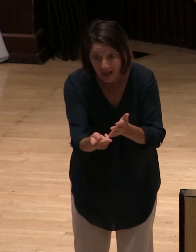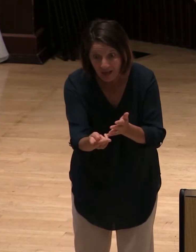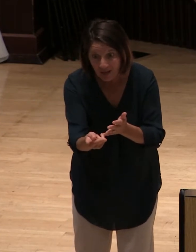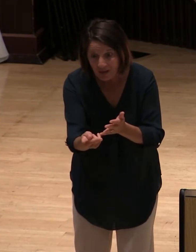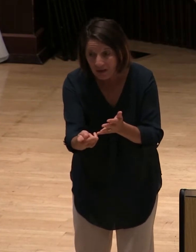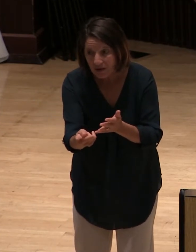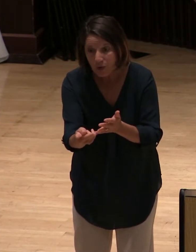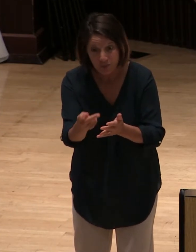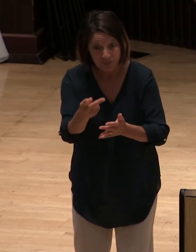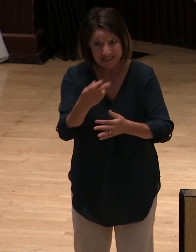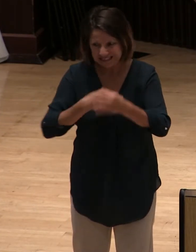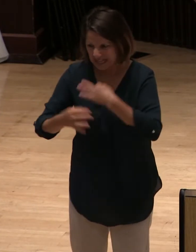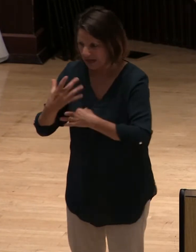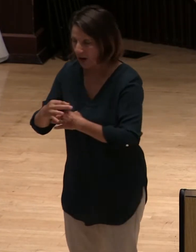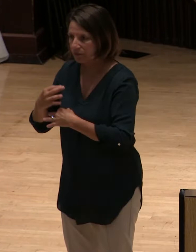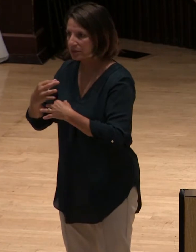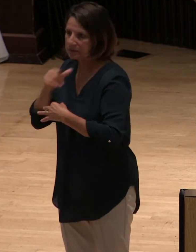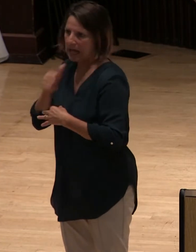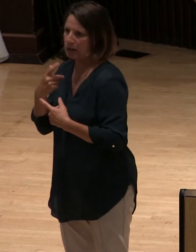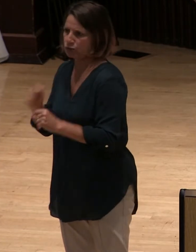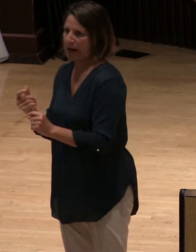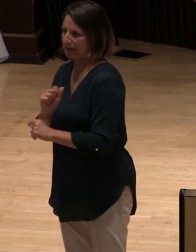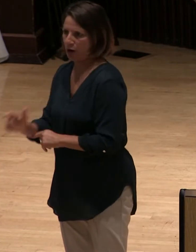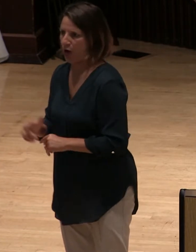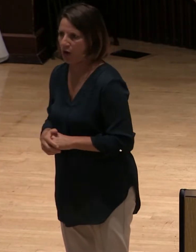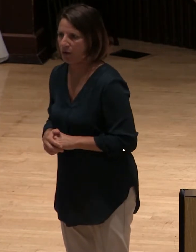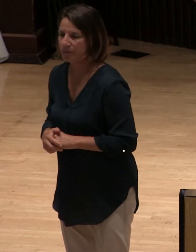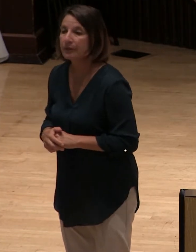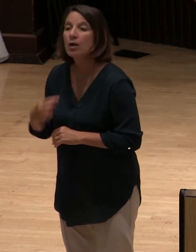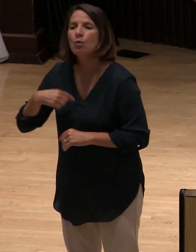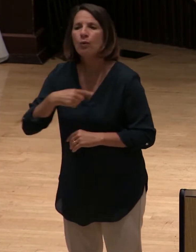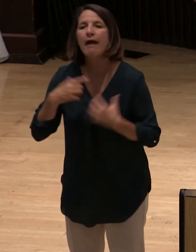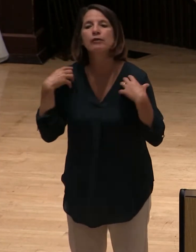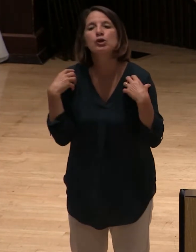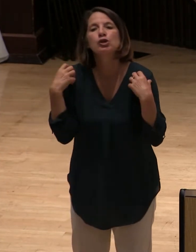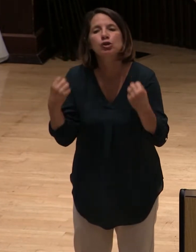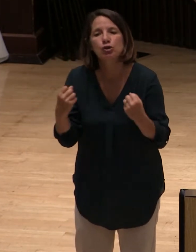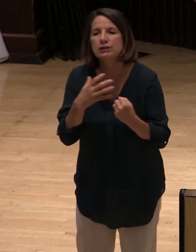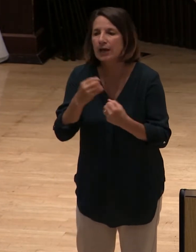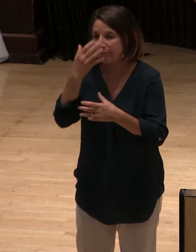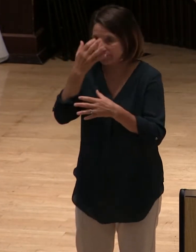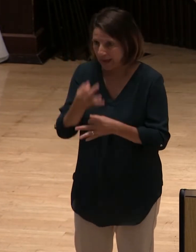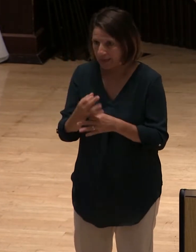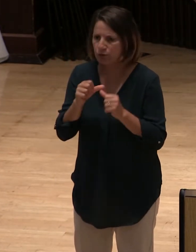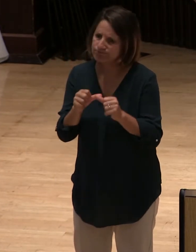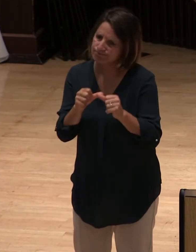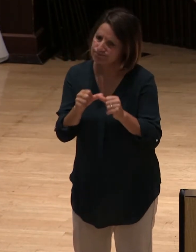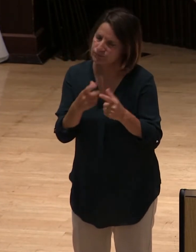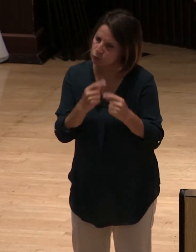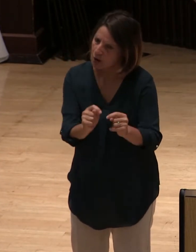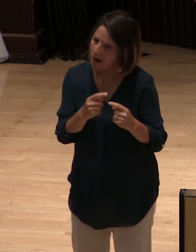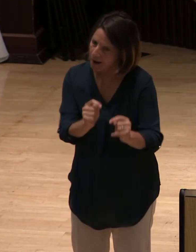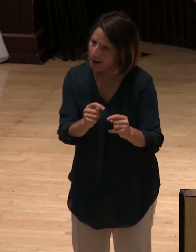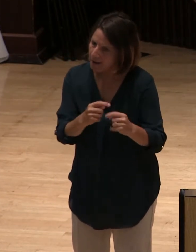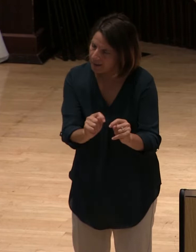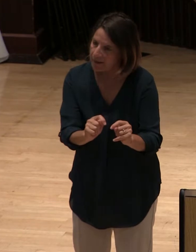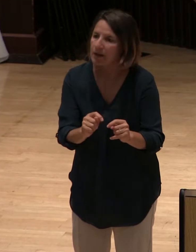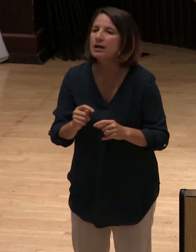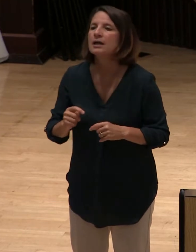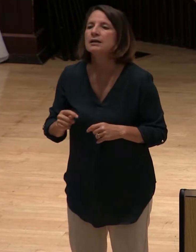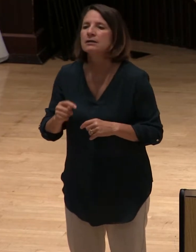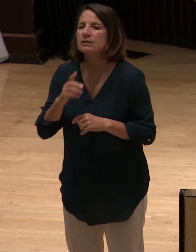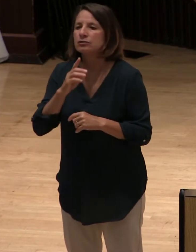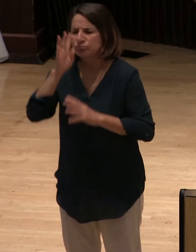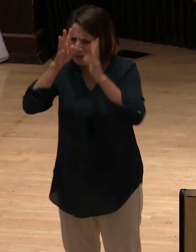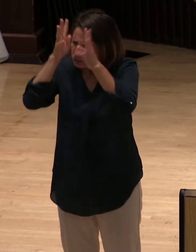all. And we have the courage and the faith here to keep trying, to be creative, to